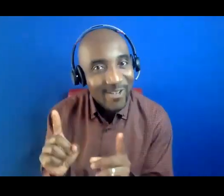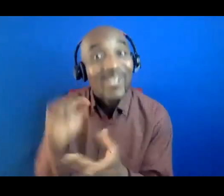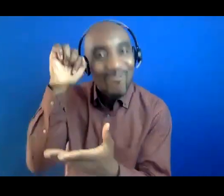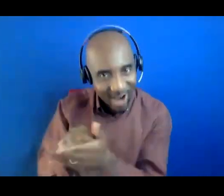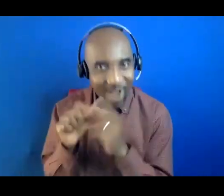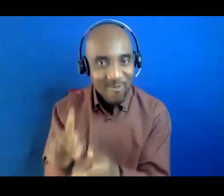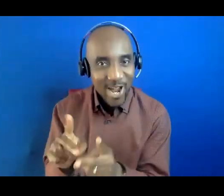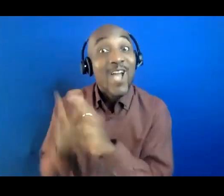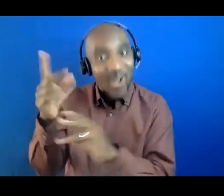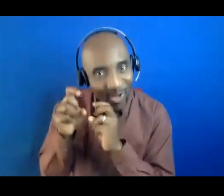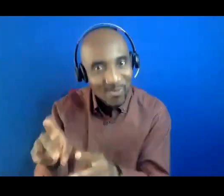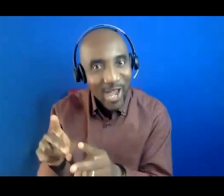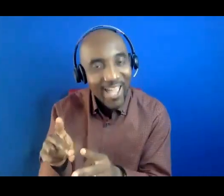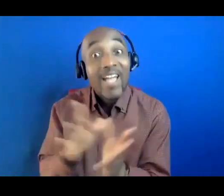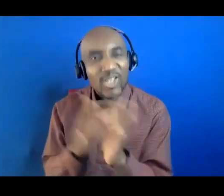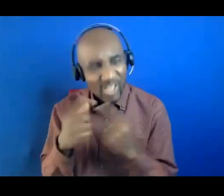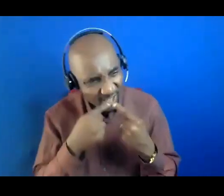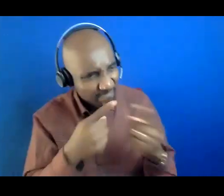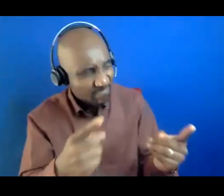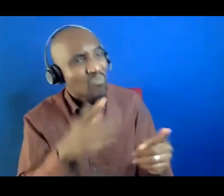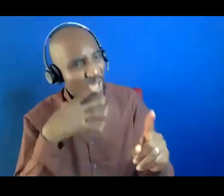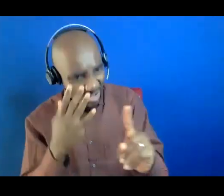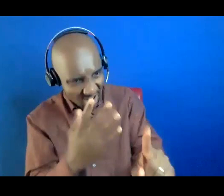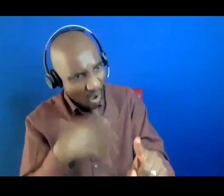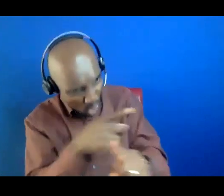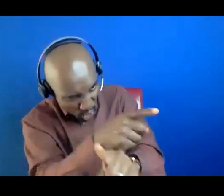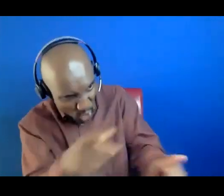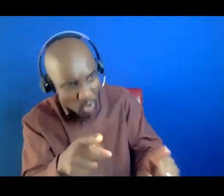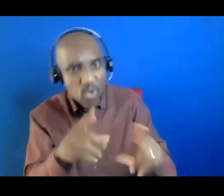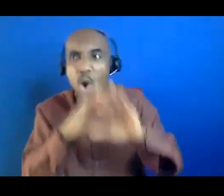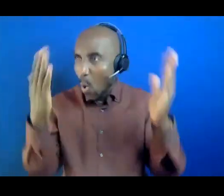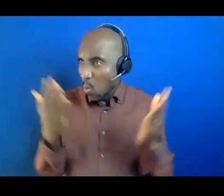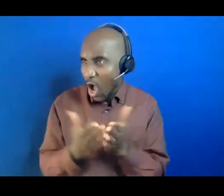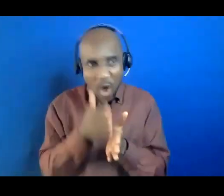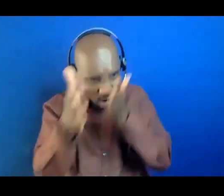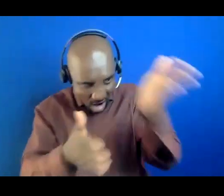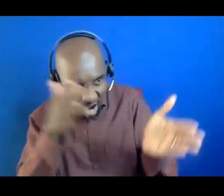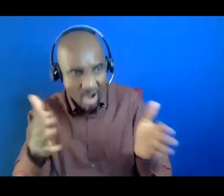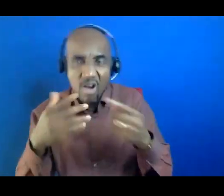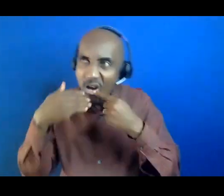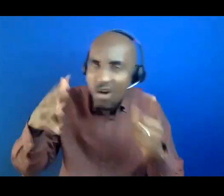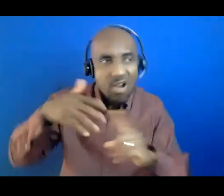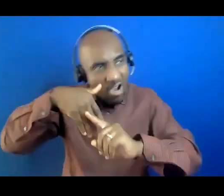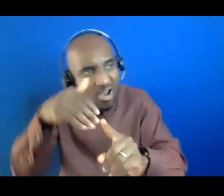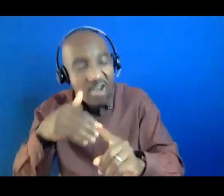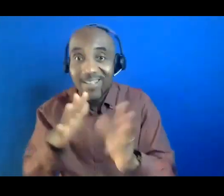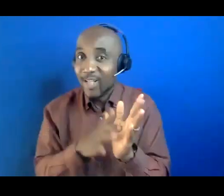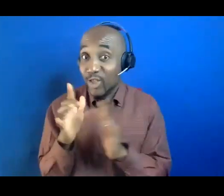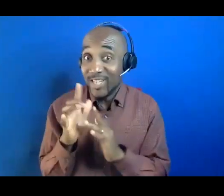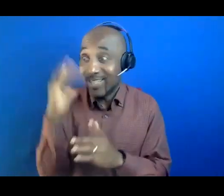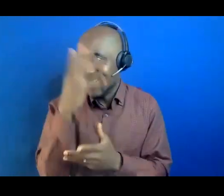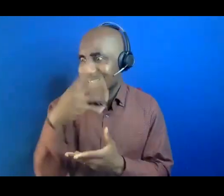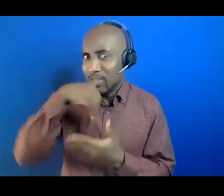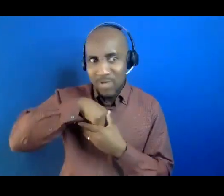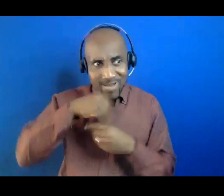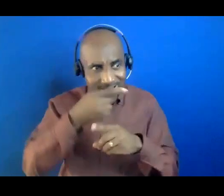be witnesses to the ends of the earth." And then Jesus sends his Spirit and enables them to speak in